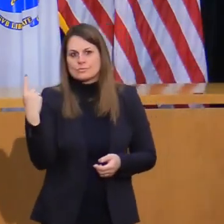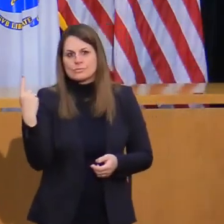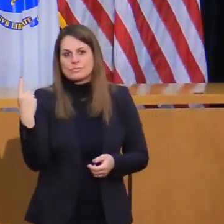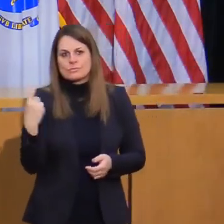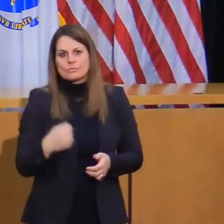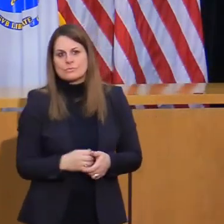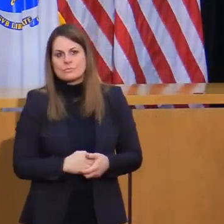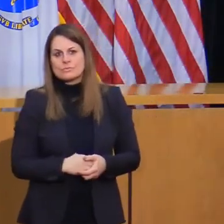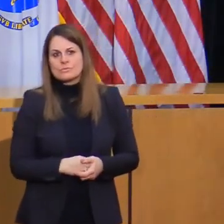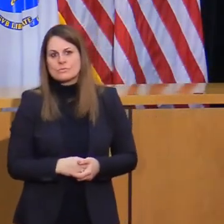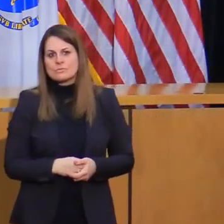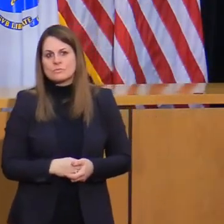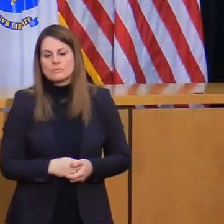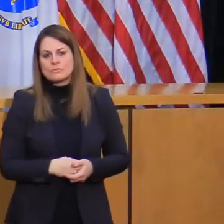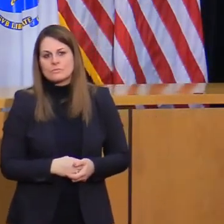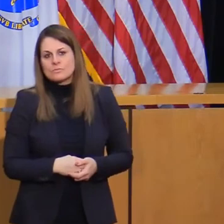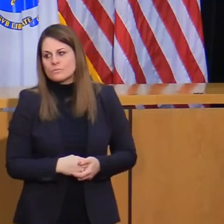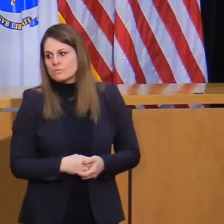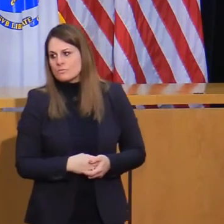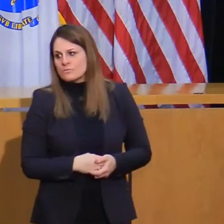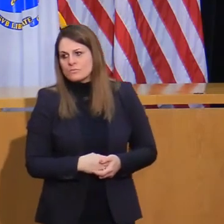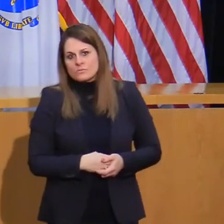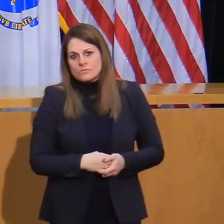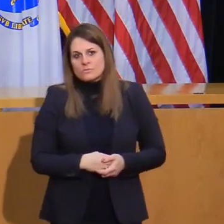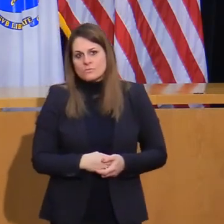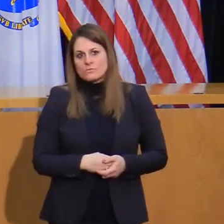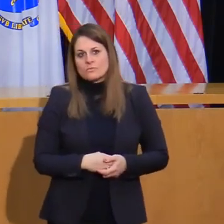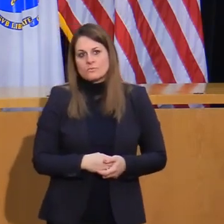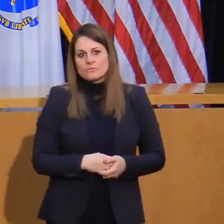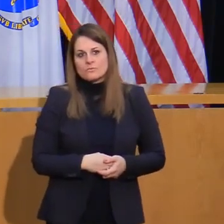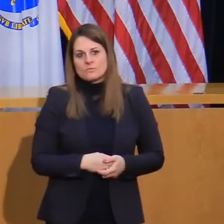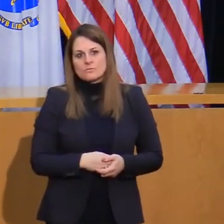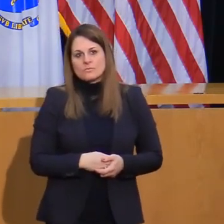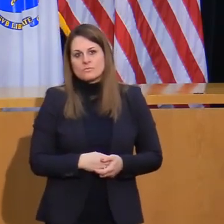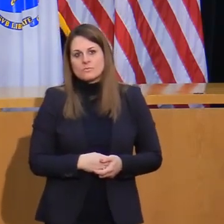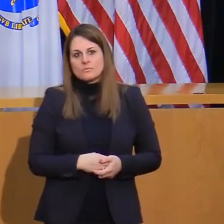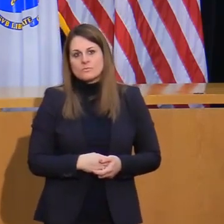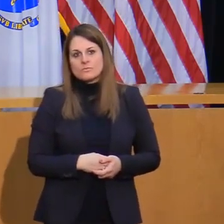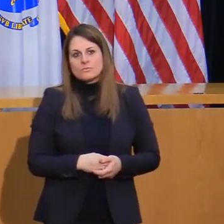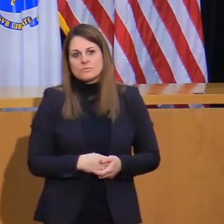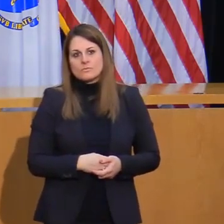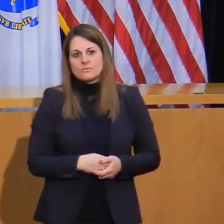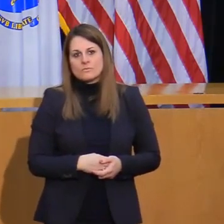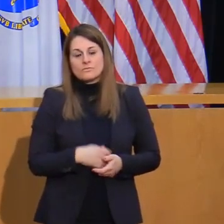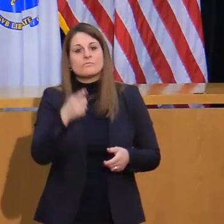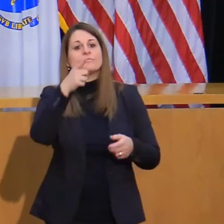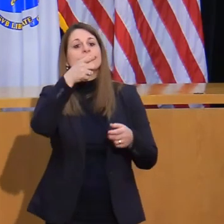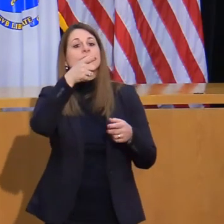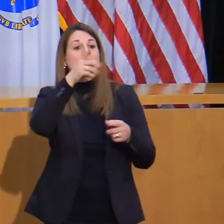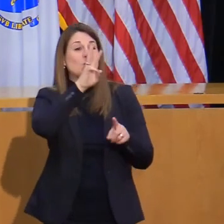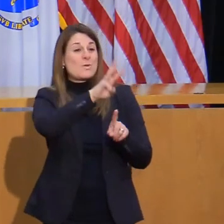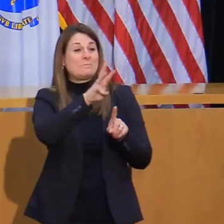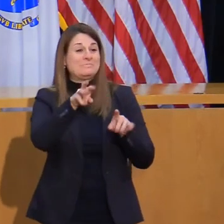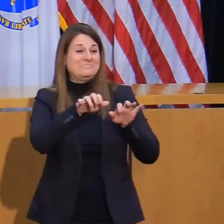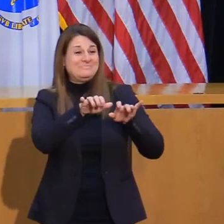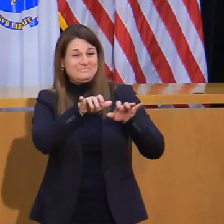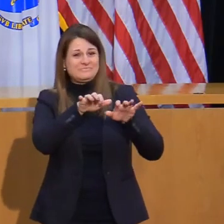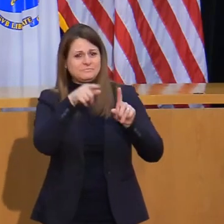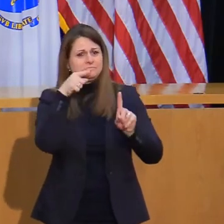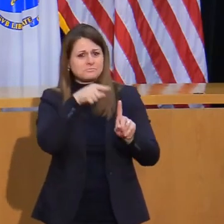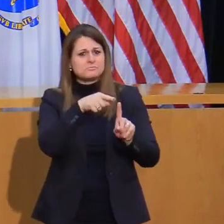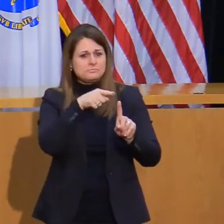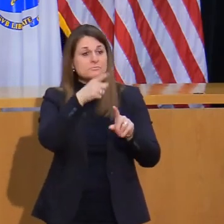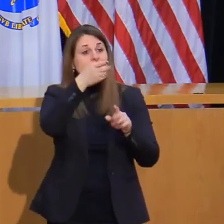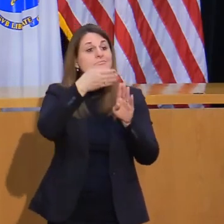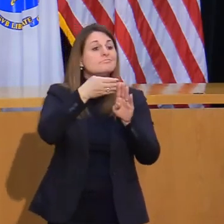ongoing to allow people to pre-register at a place other than a mass vaccination site. How much closer are we to that?